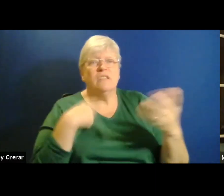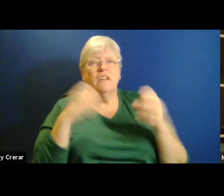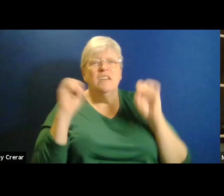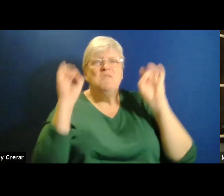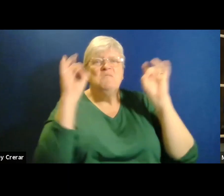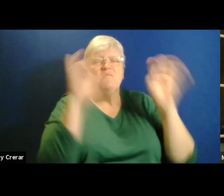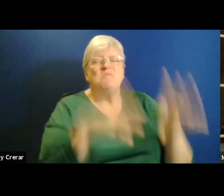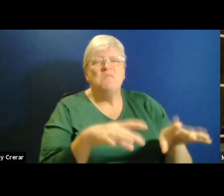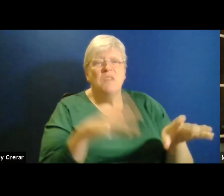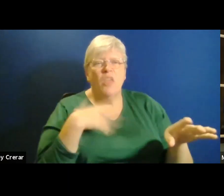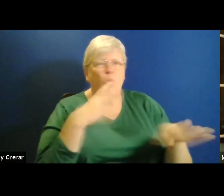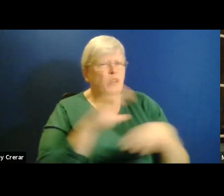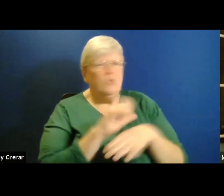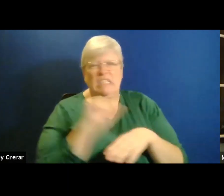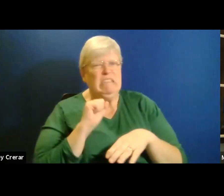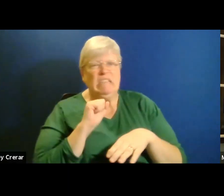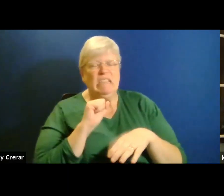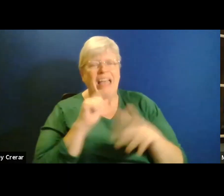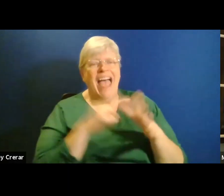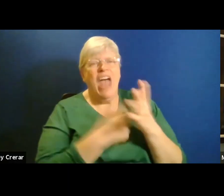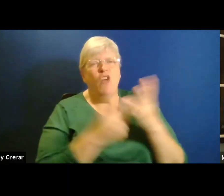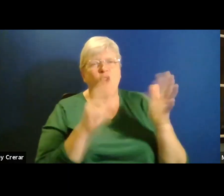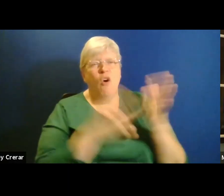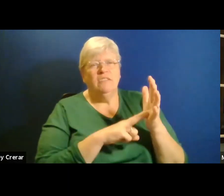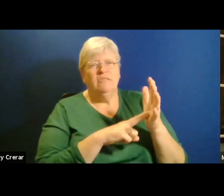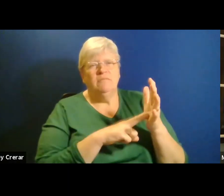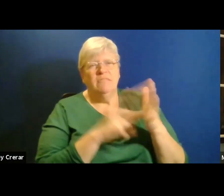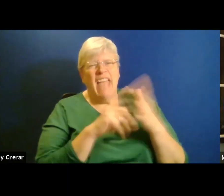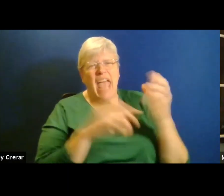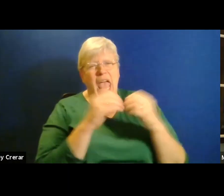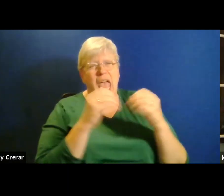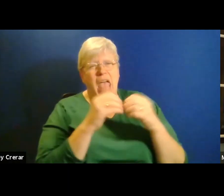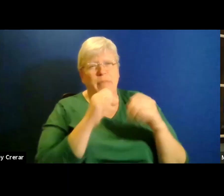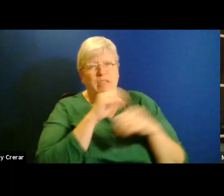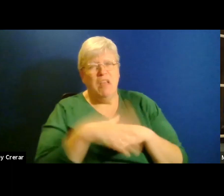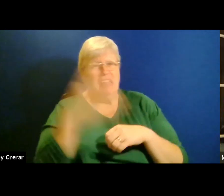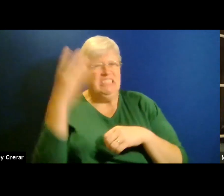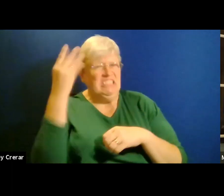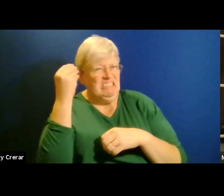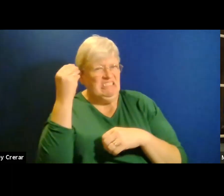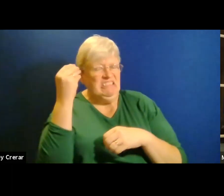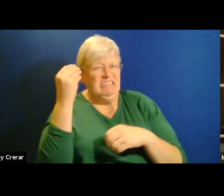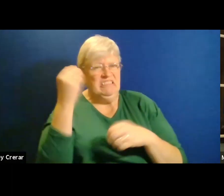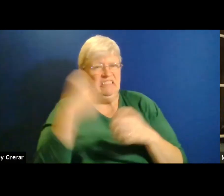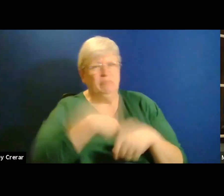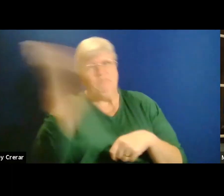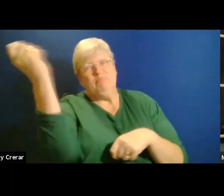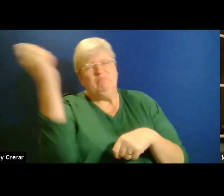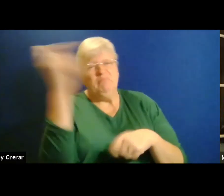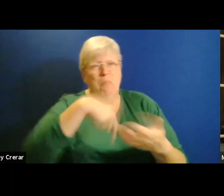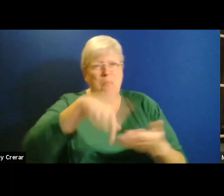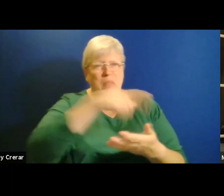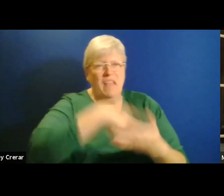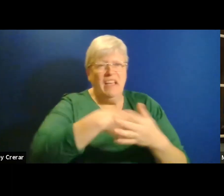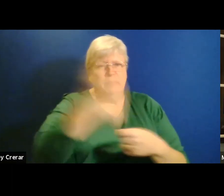didn't want to steal. Aaron, Ebb's blood stiff in his hair, launched a plate spinning into a window.